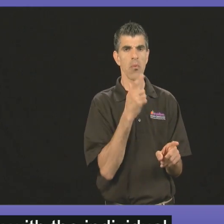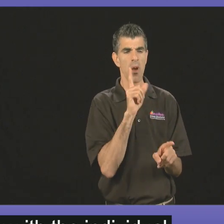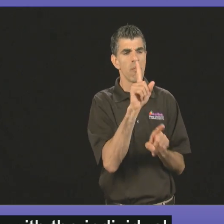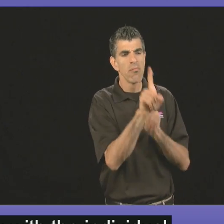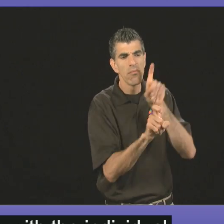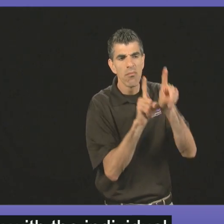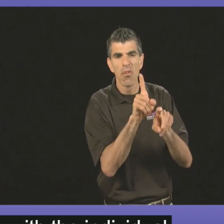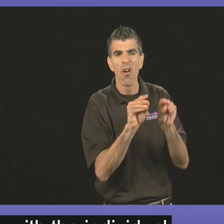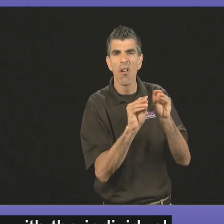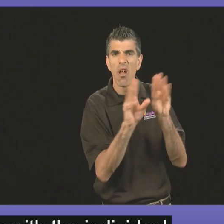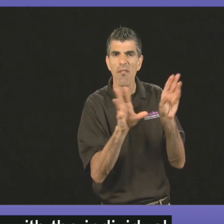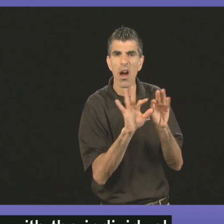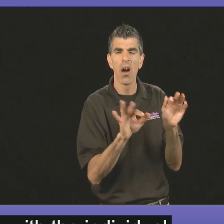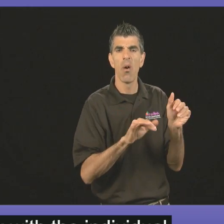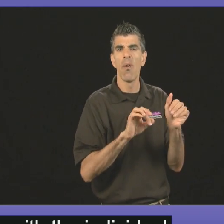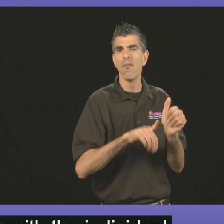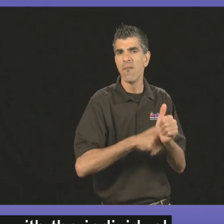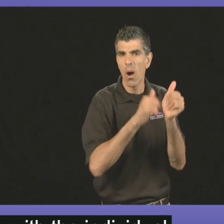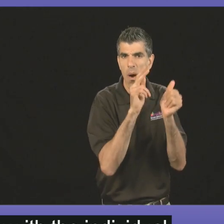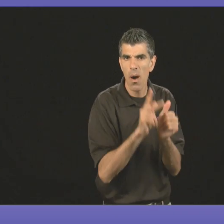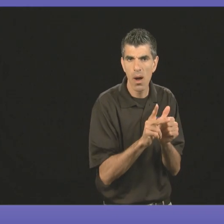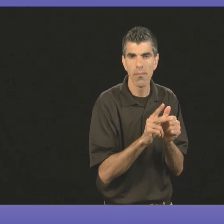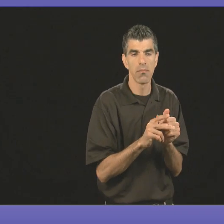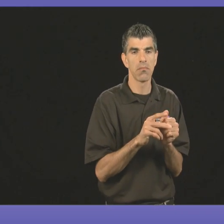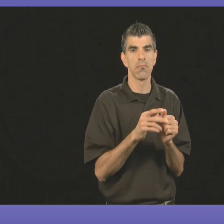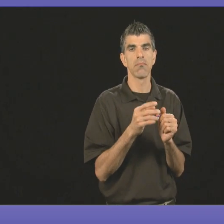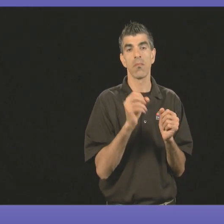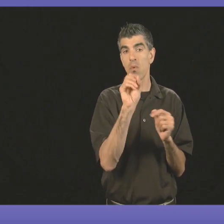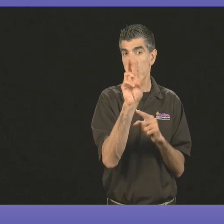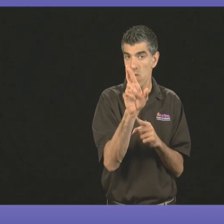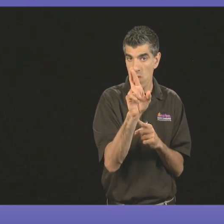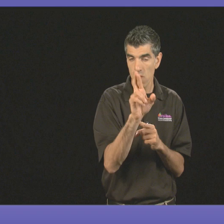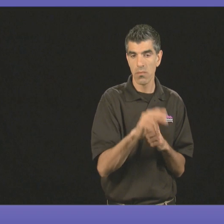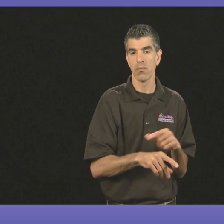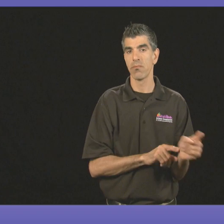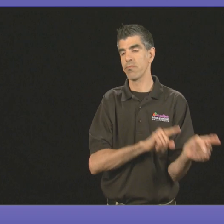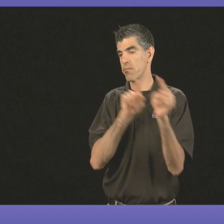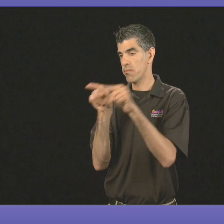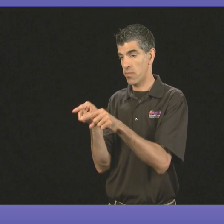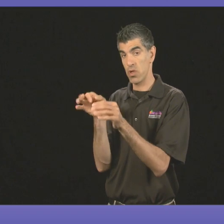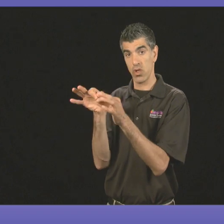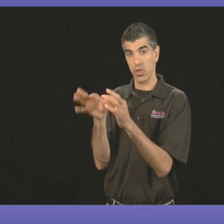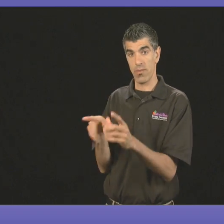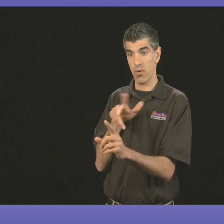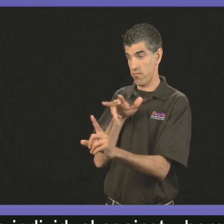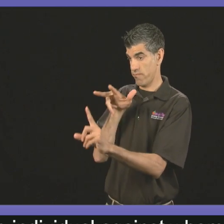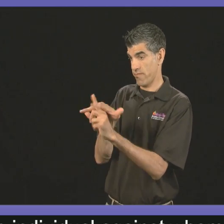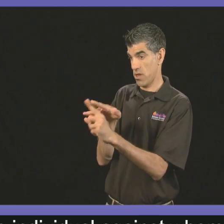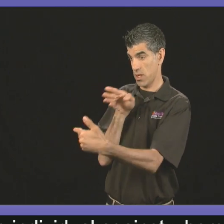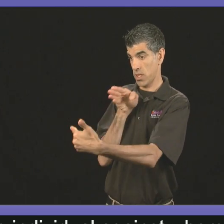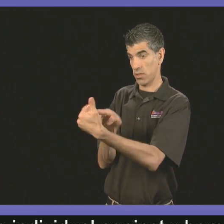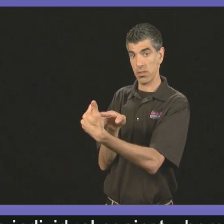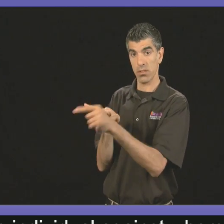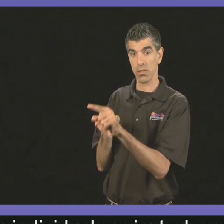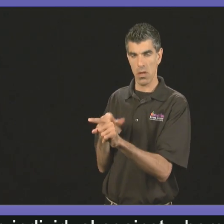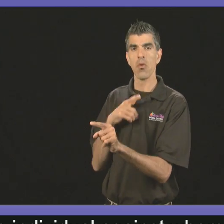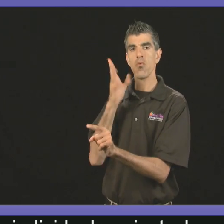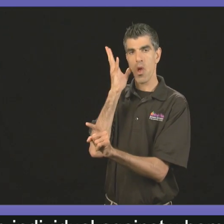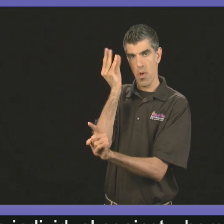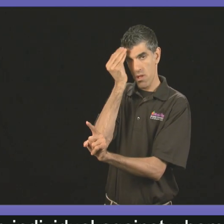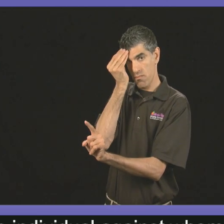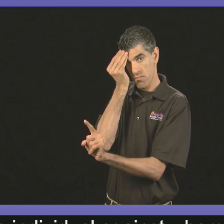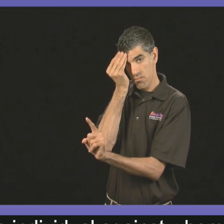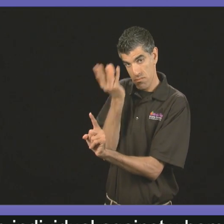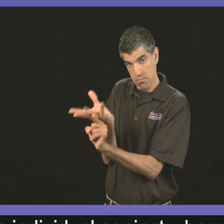We will speak with the individual who submitted the complaint to get some clarifying questions answered. We will go to the individual